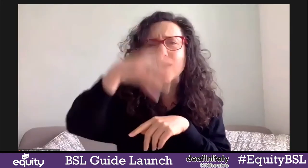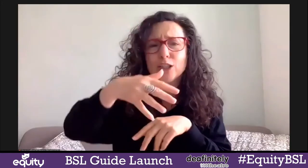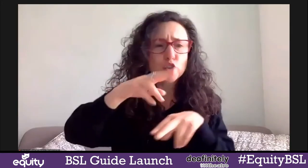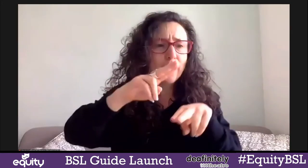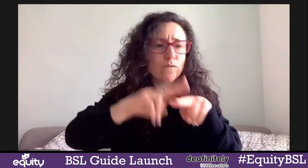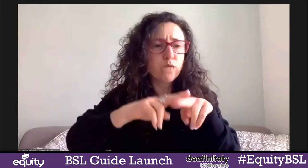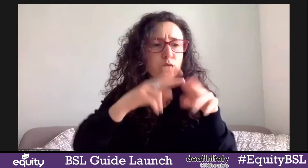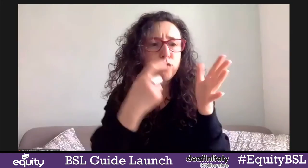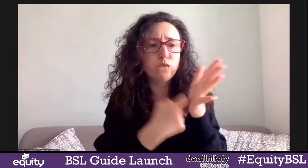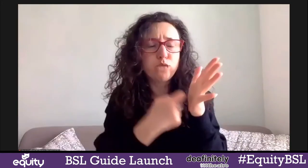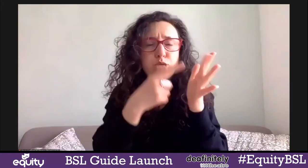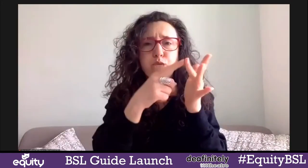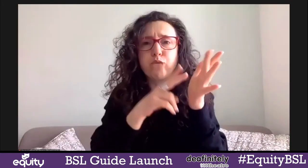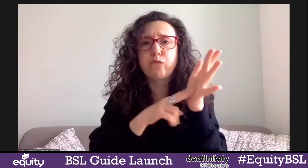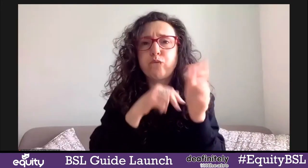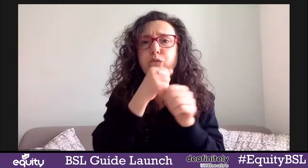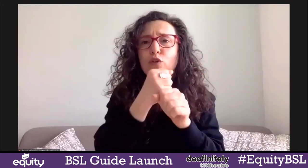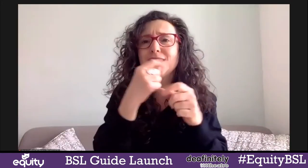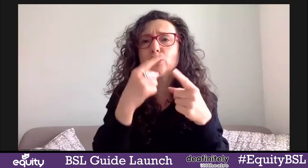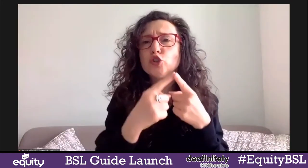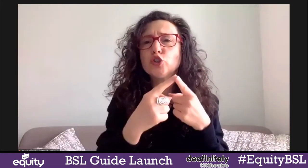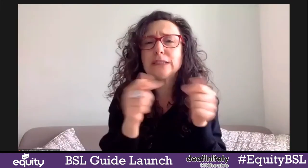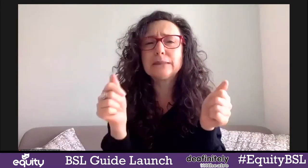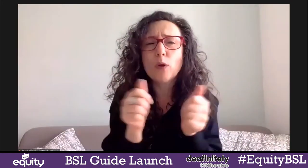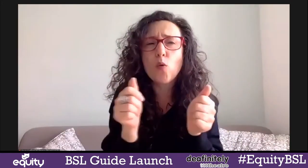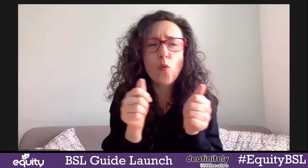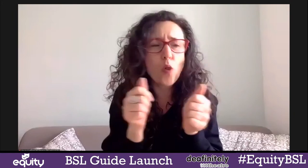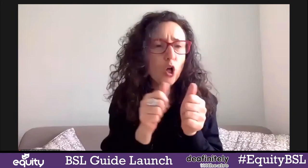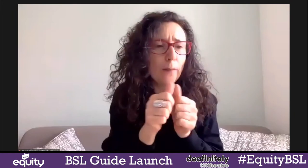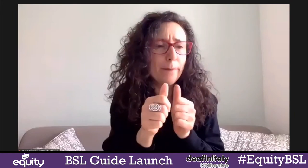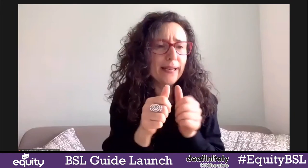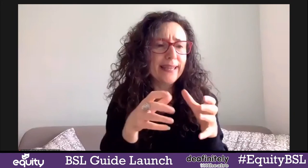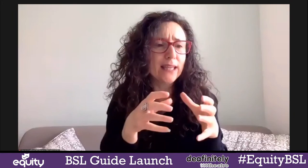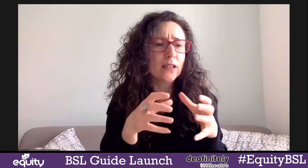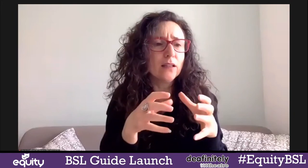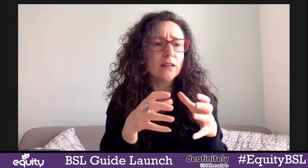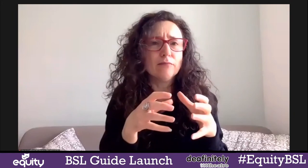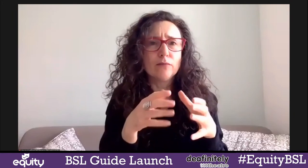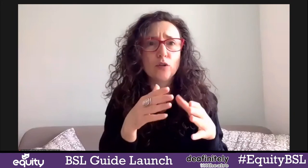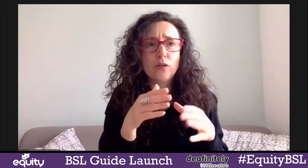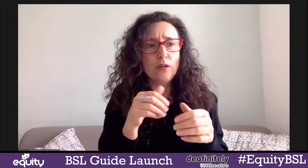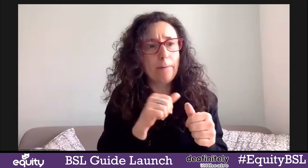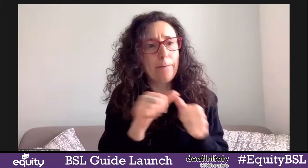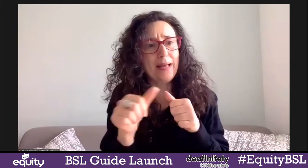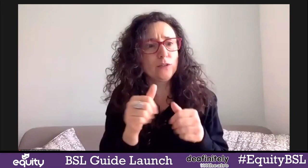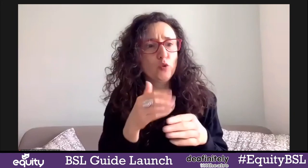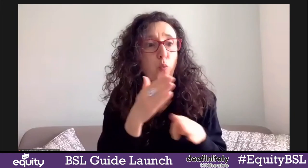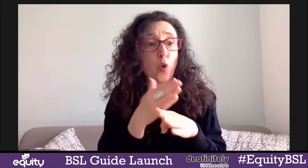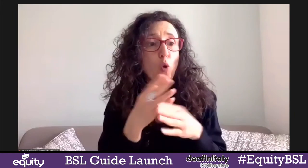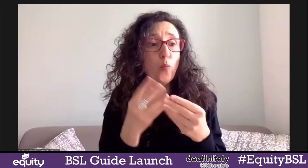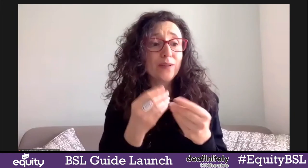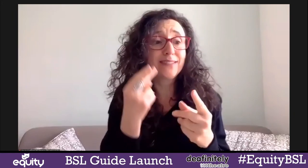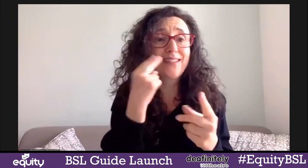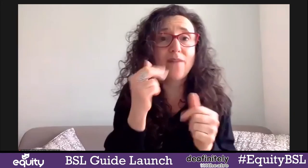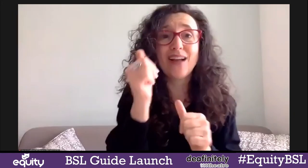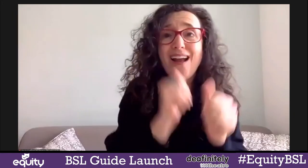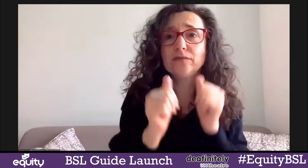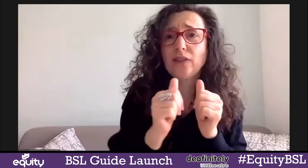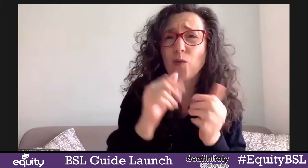can smaller theatre companies, potentially fringe theatre companies, how can they